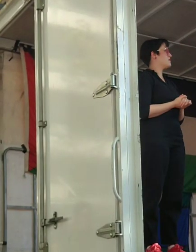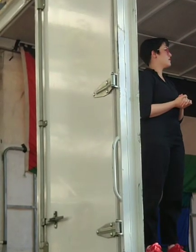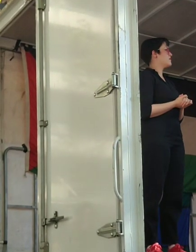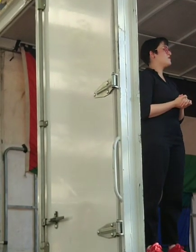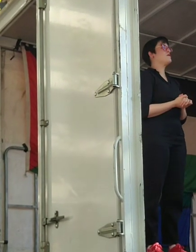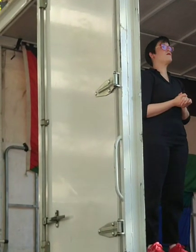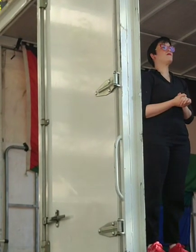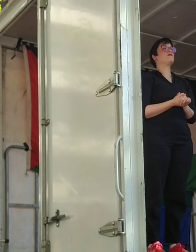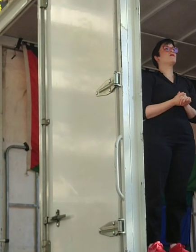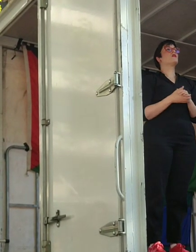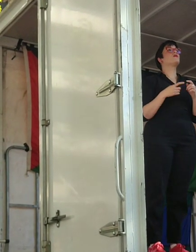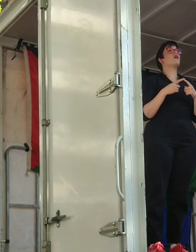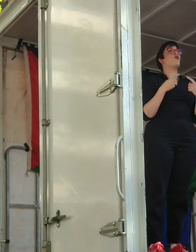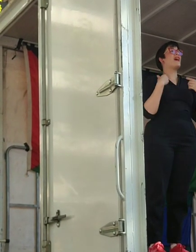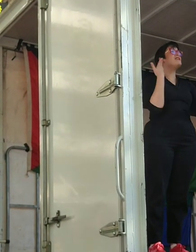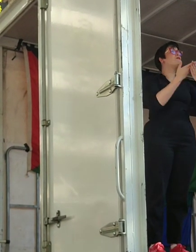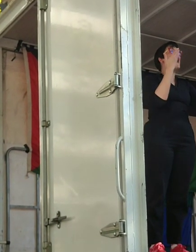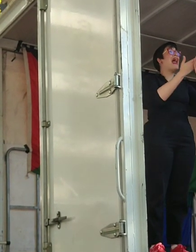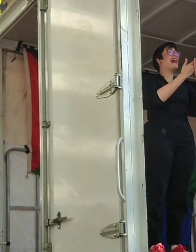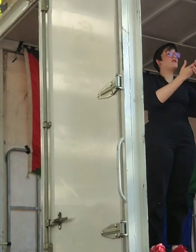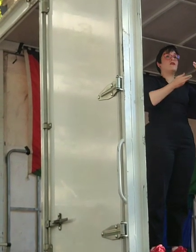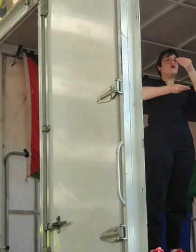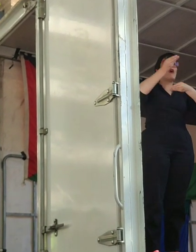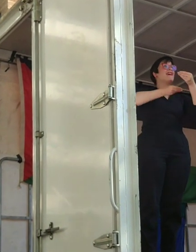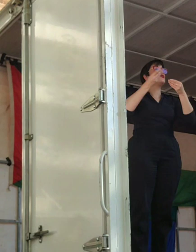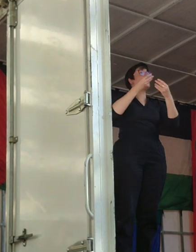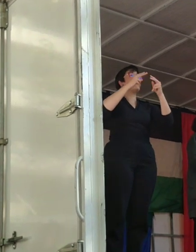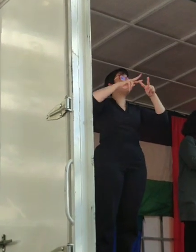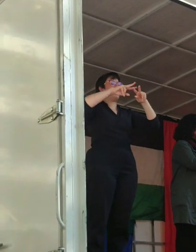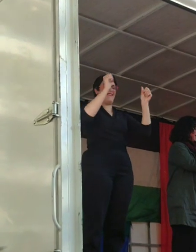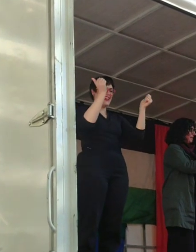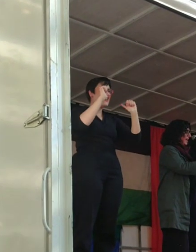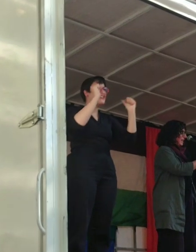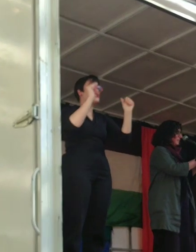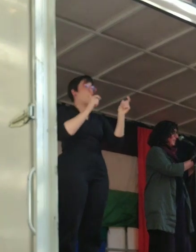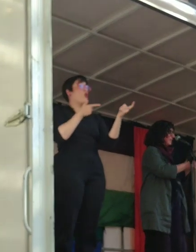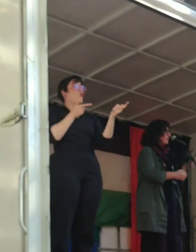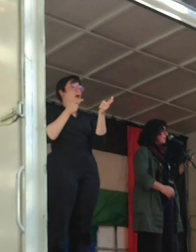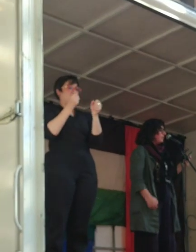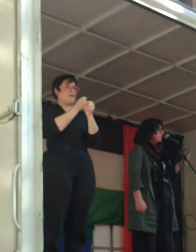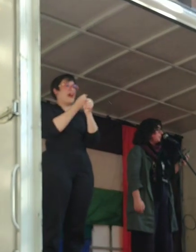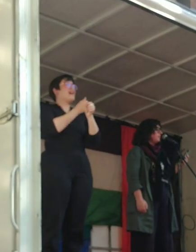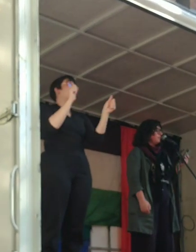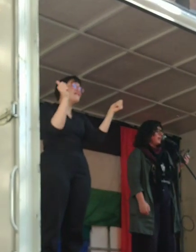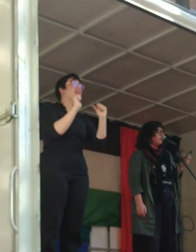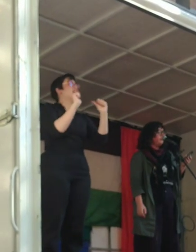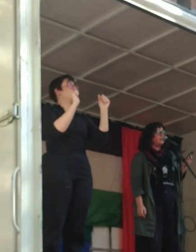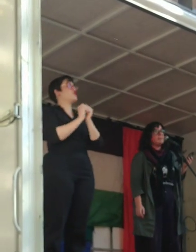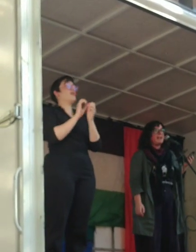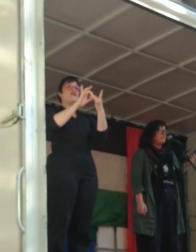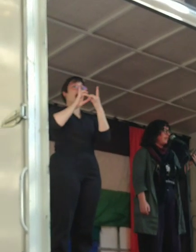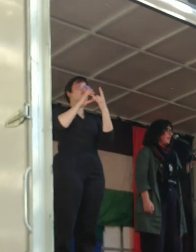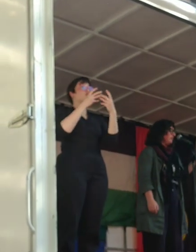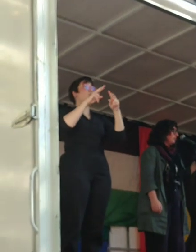And so we demand no trade with Israel. We demand no more weapons companies. We demand the end to any relationships with